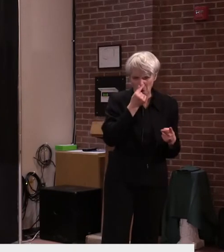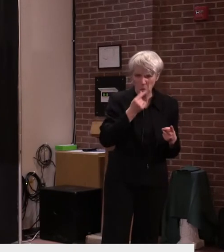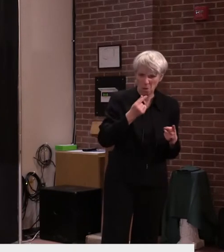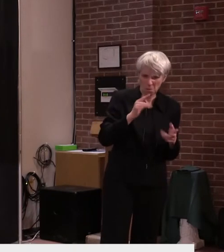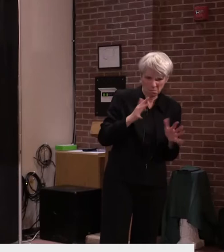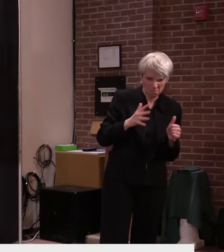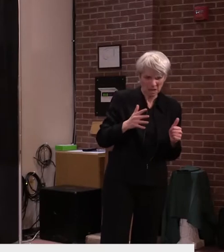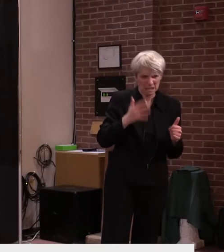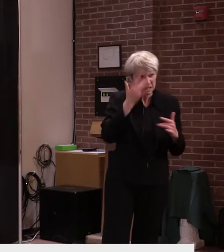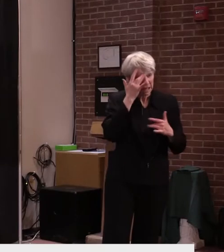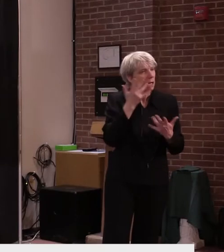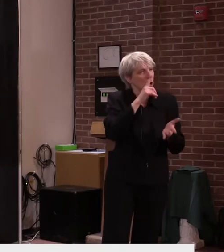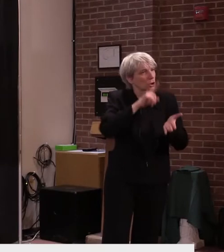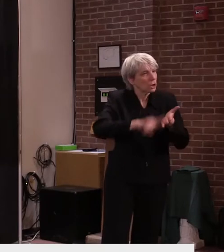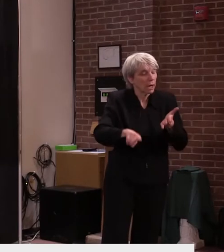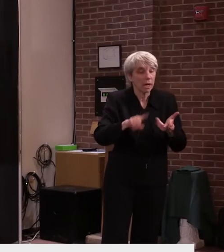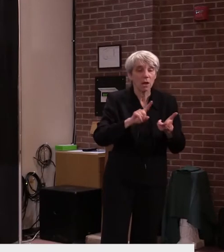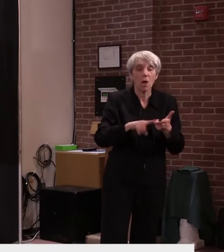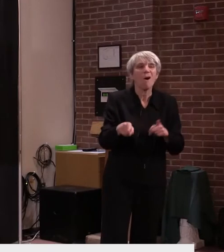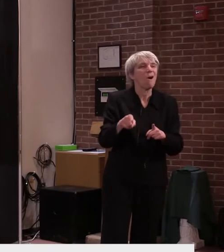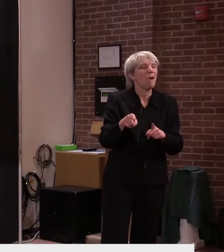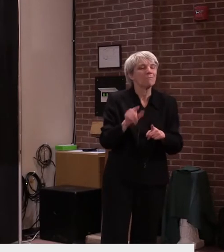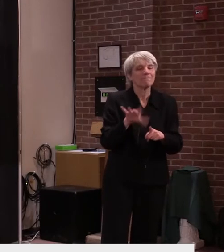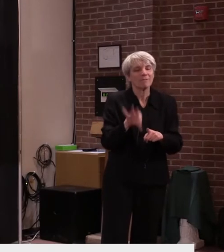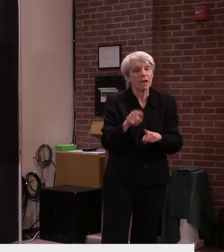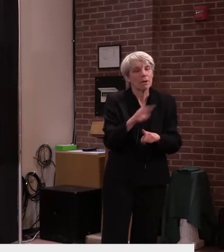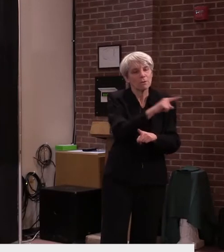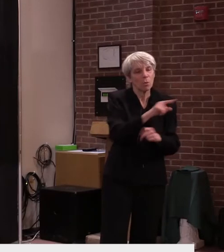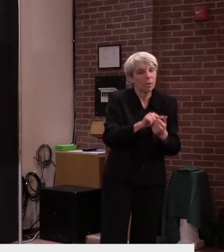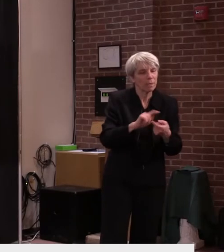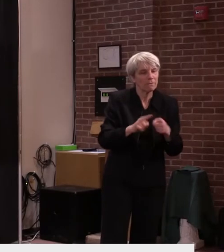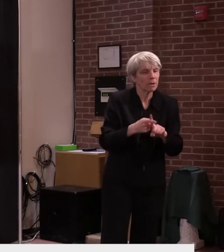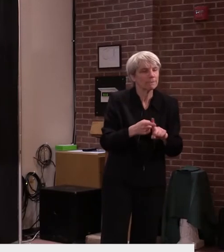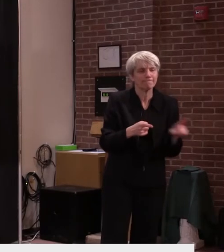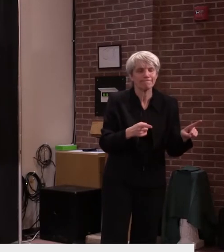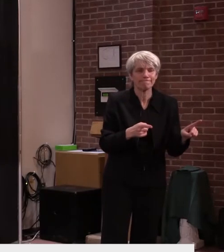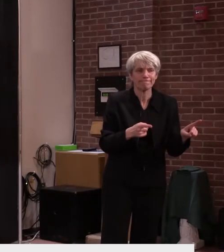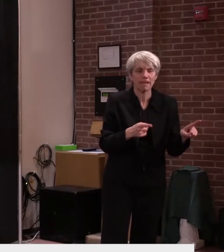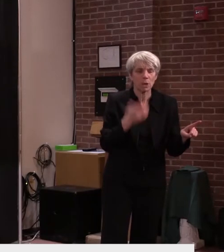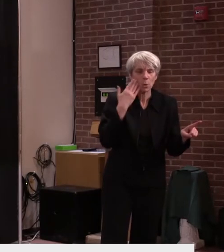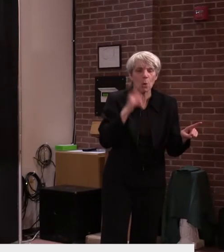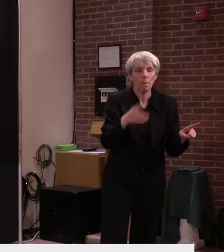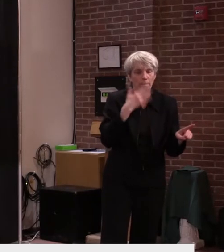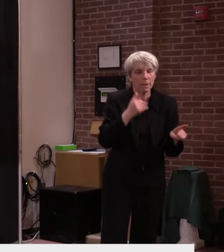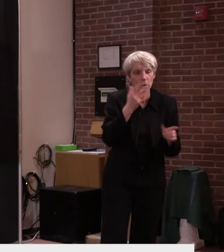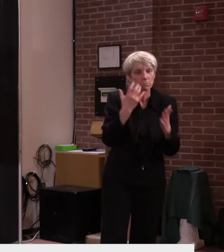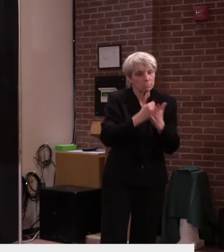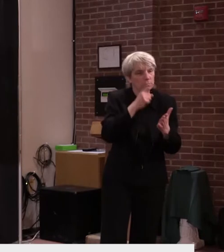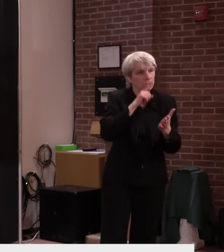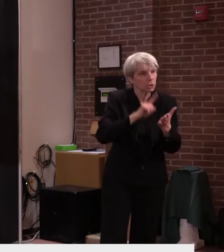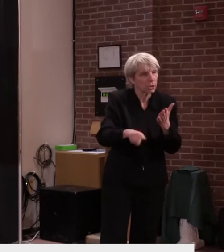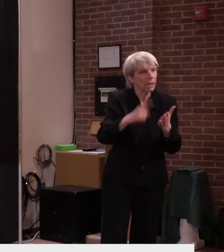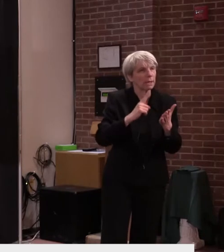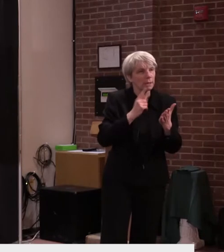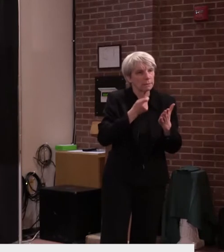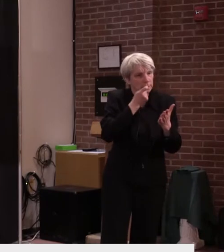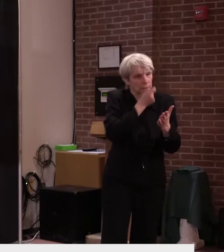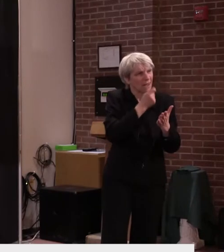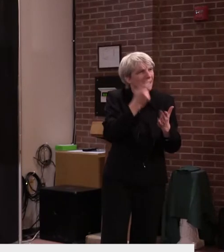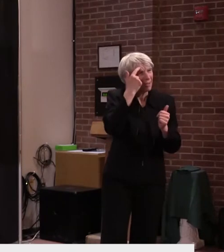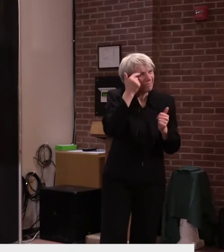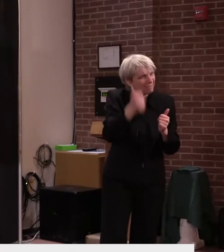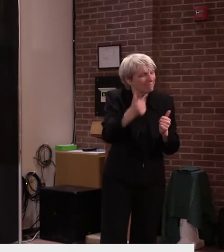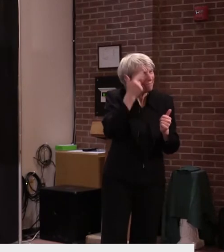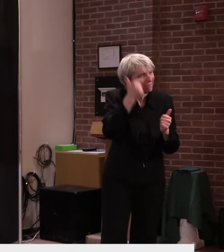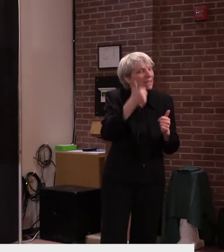members, for testing after a close contact, or for shortening isolation after COVID infection. We agree that